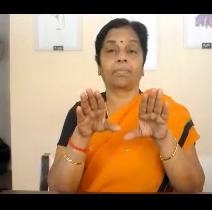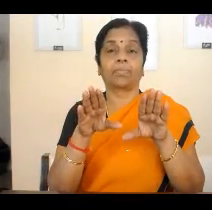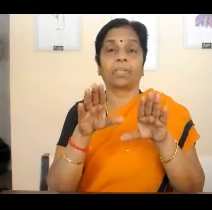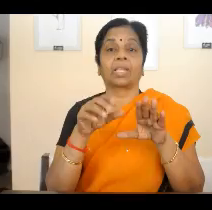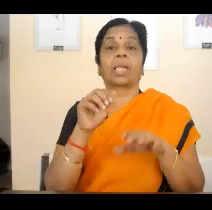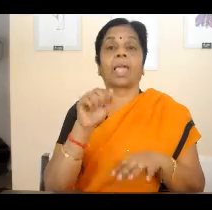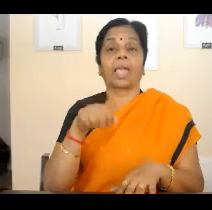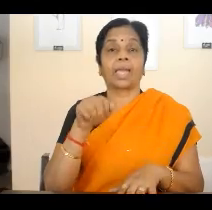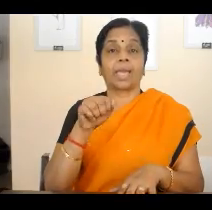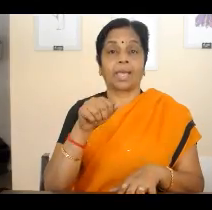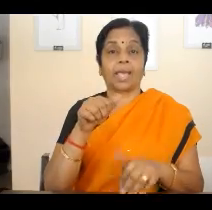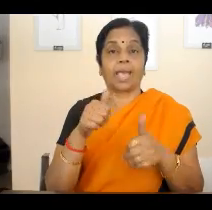accessible.